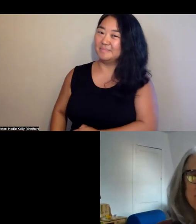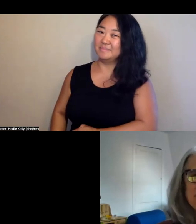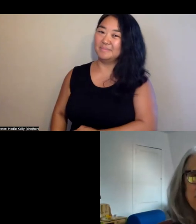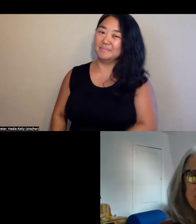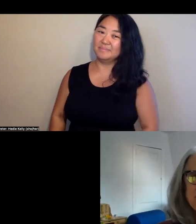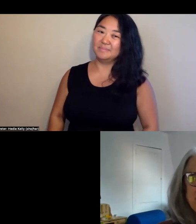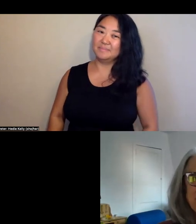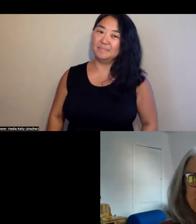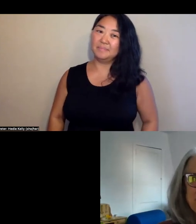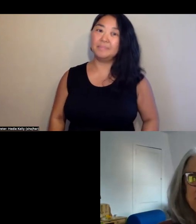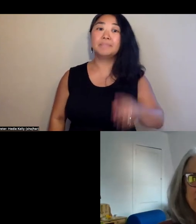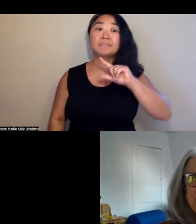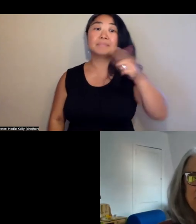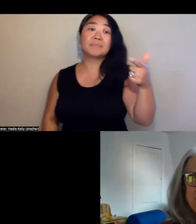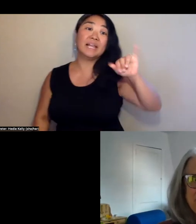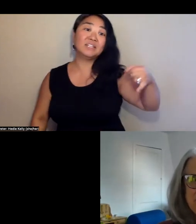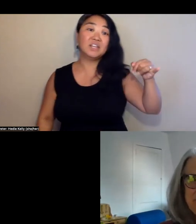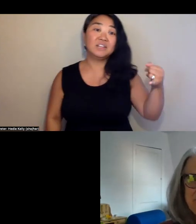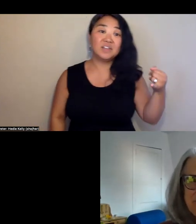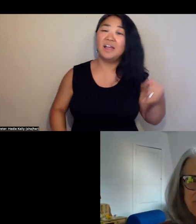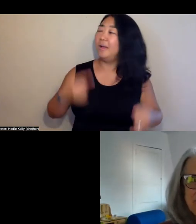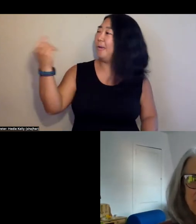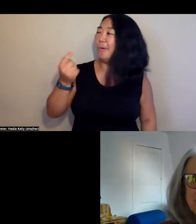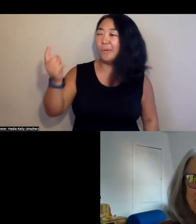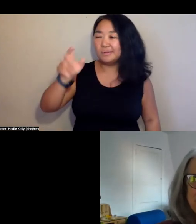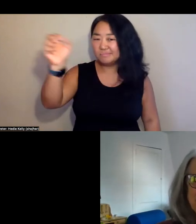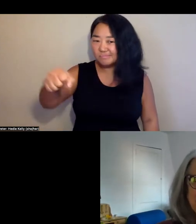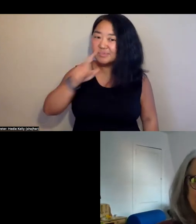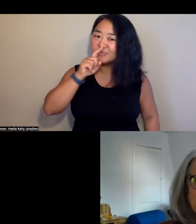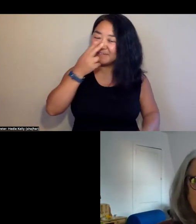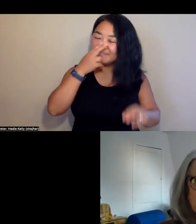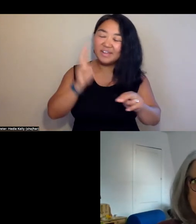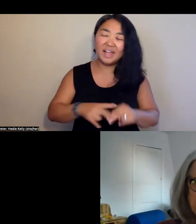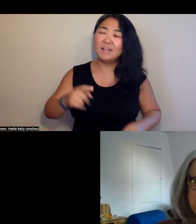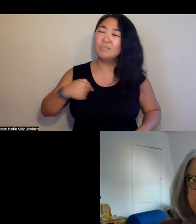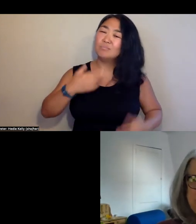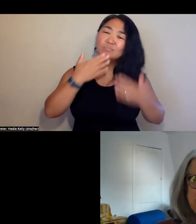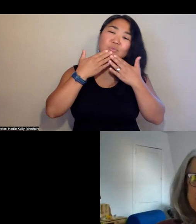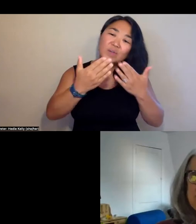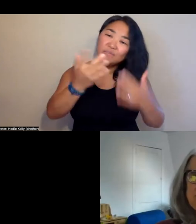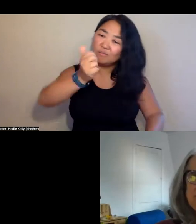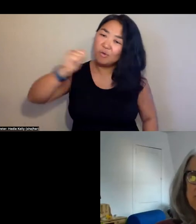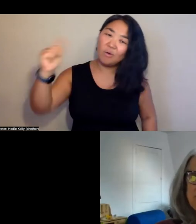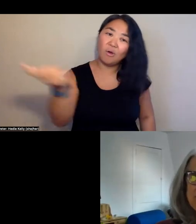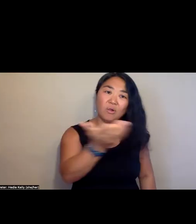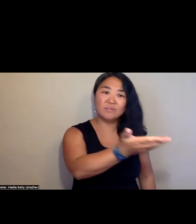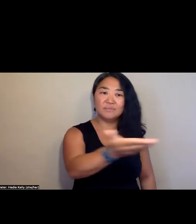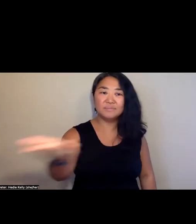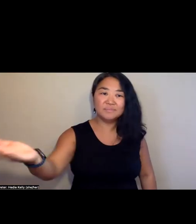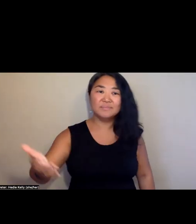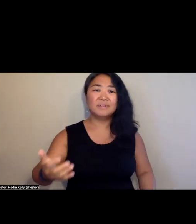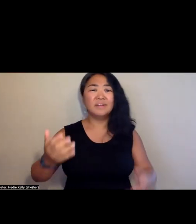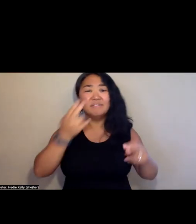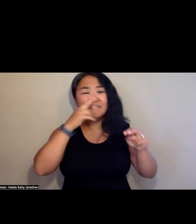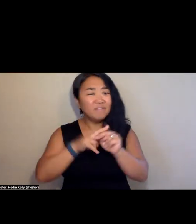Yeah. It always is. It always is. And I'm really grateful for all of you just making it fun by showing